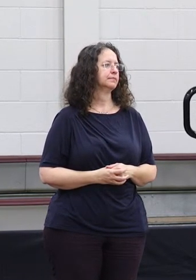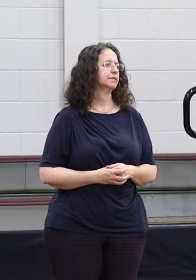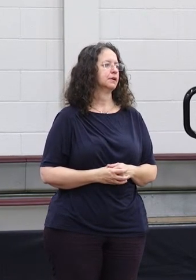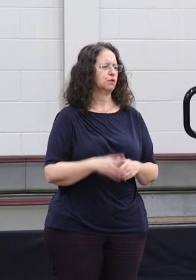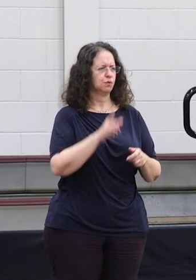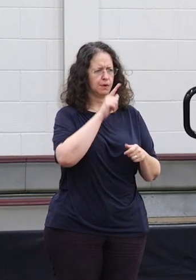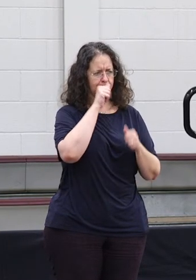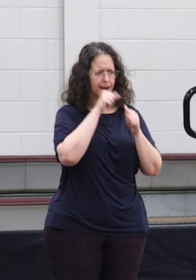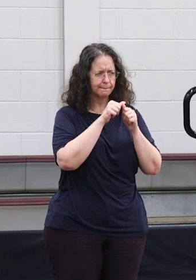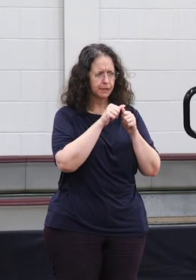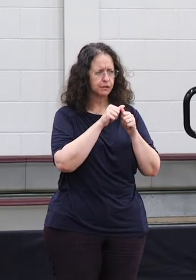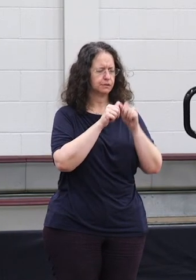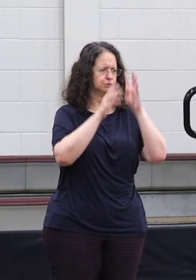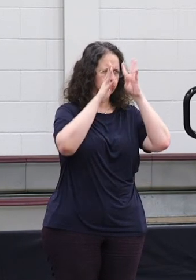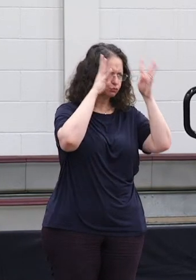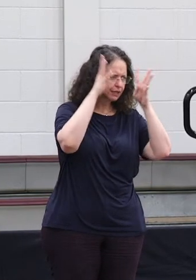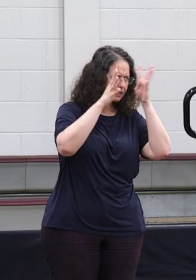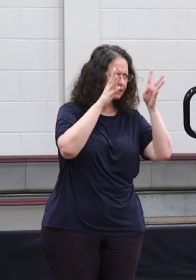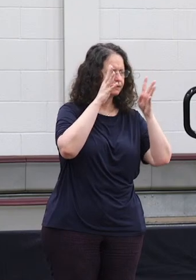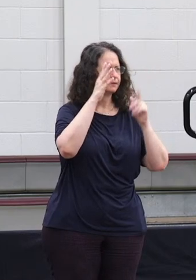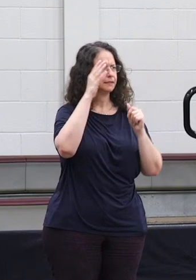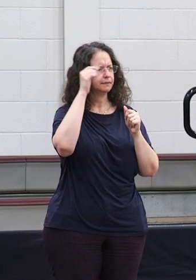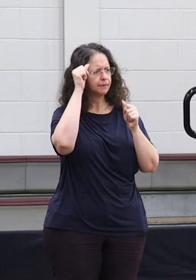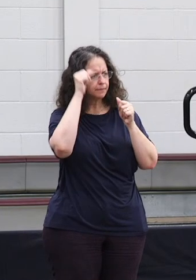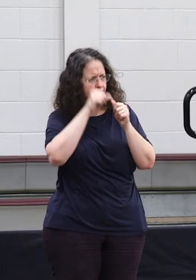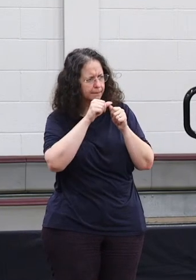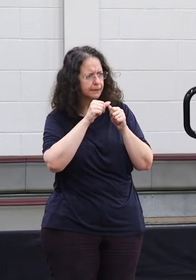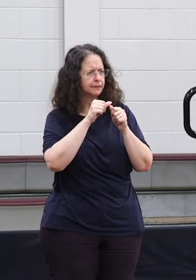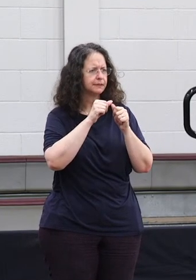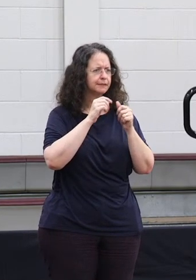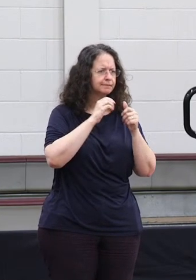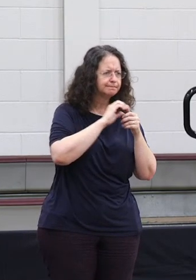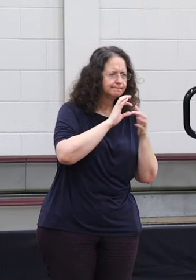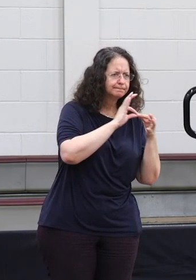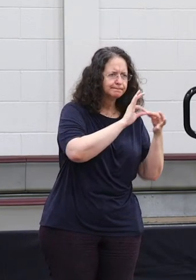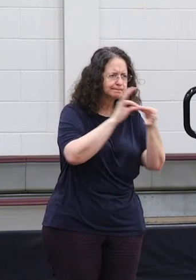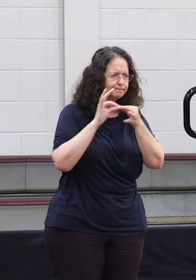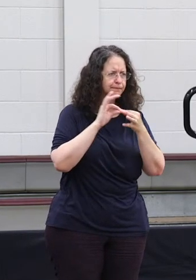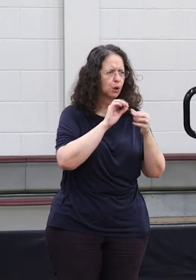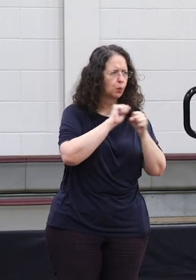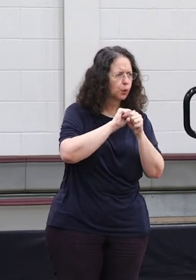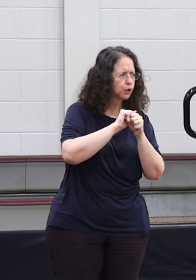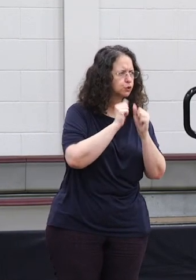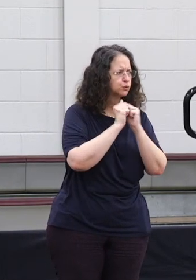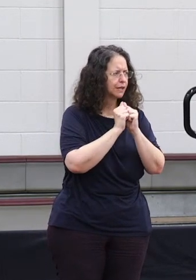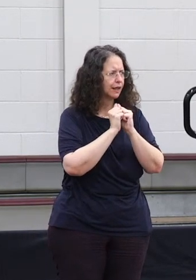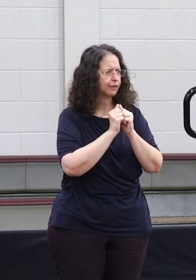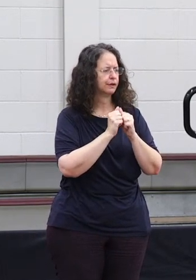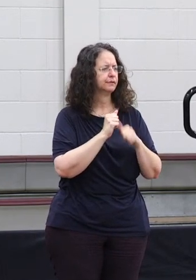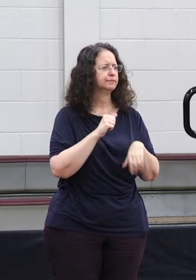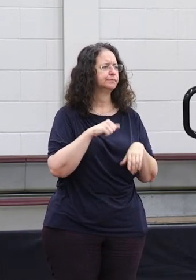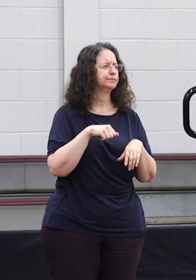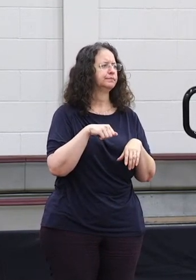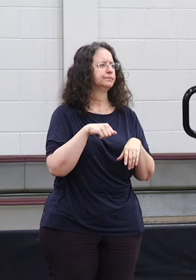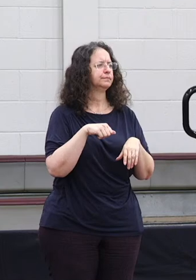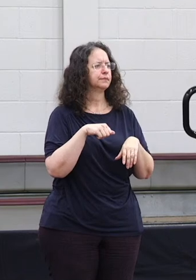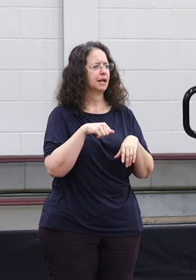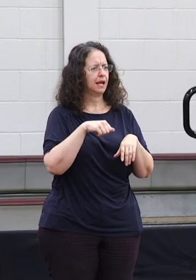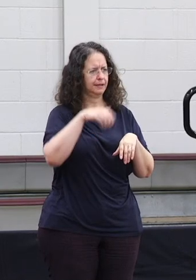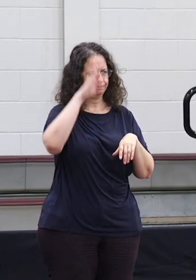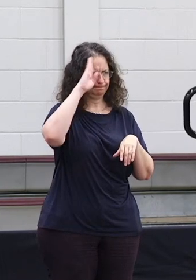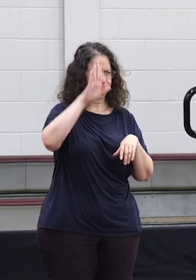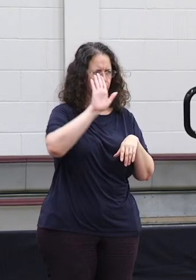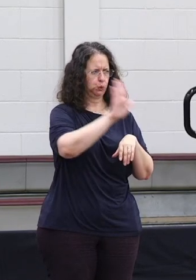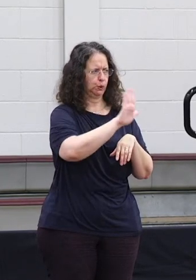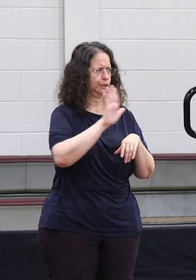creative, be conscientious, be collaborative, and be committed. I salute your success. You have